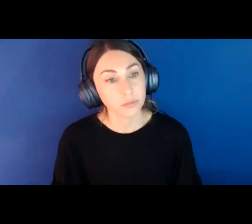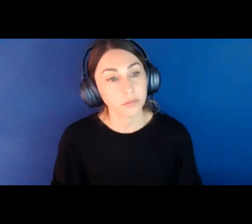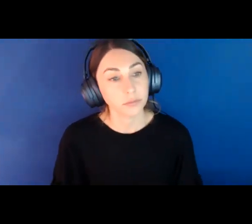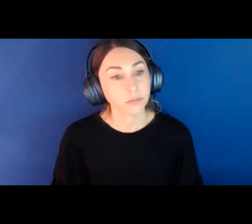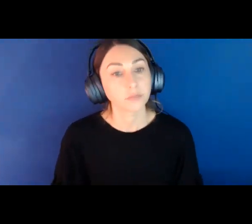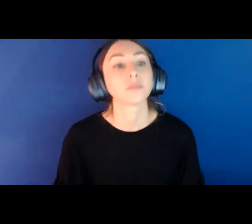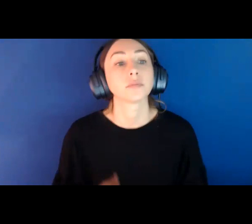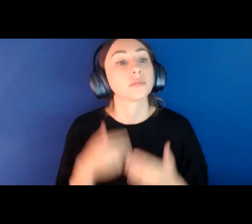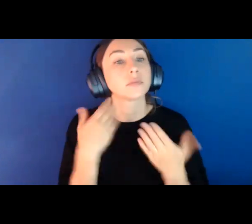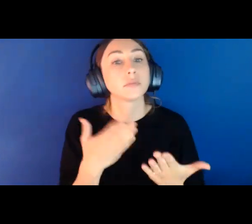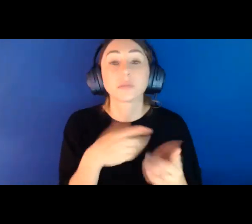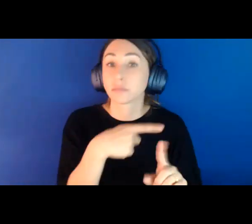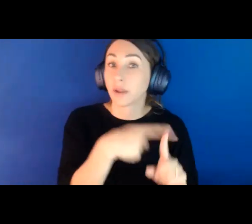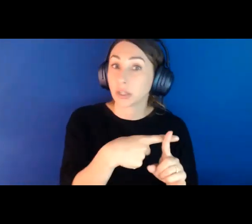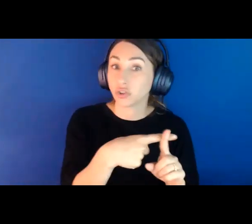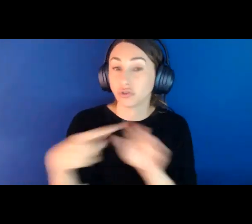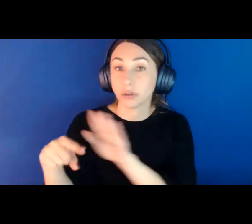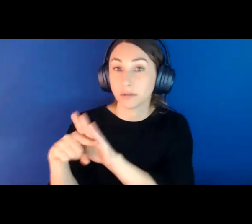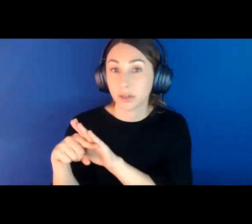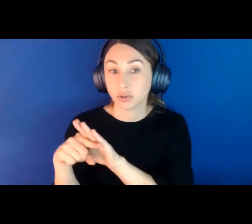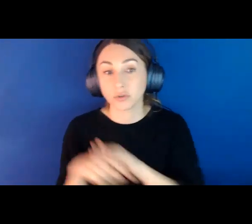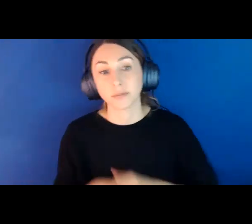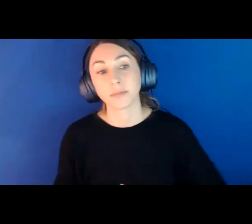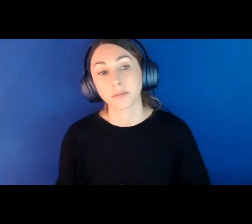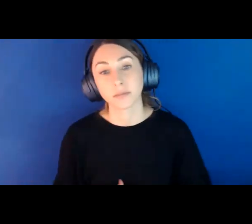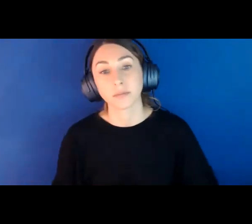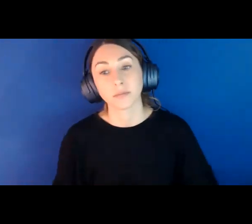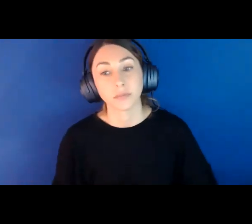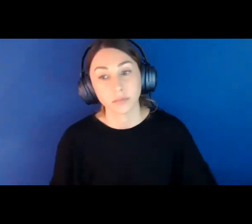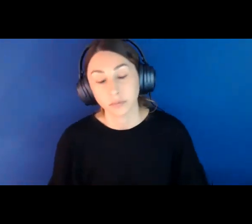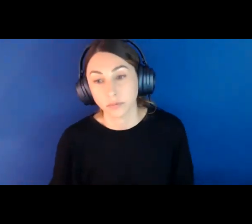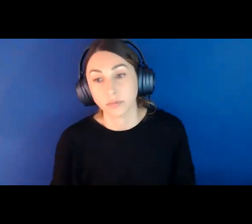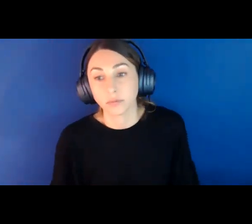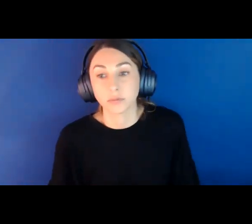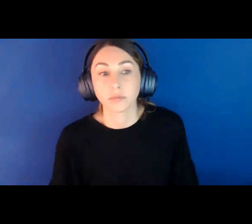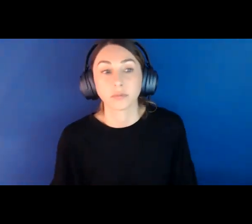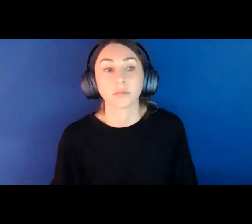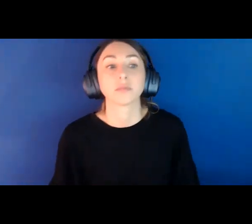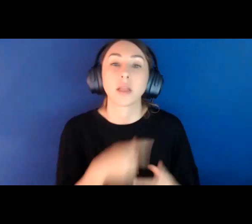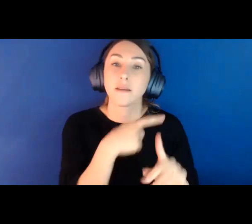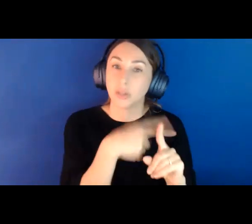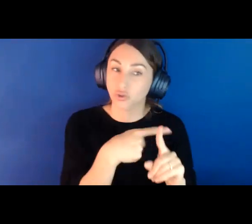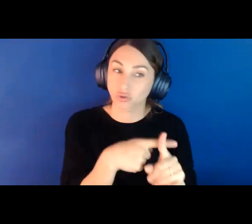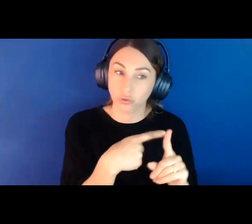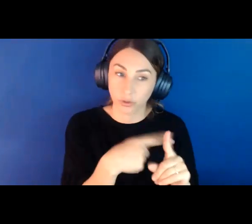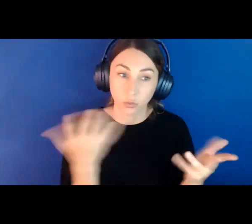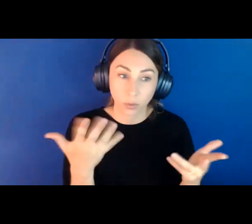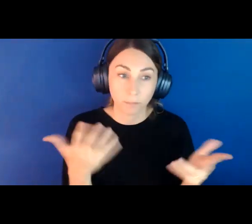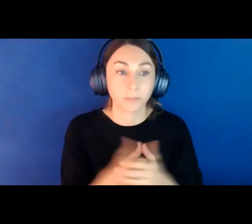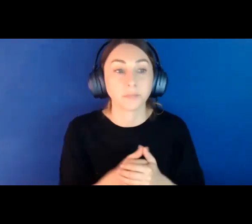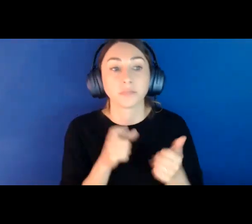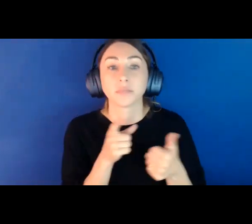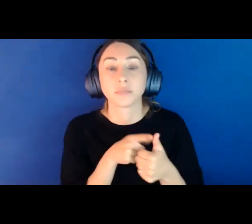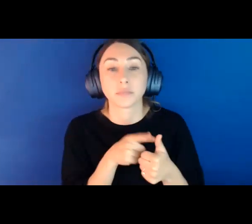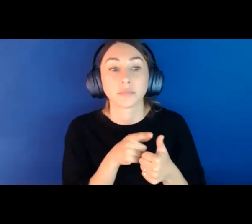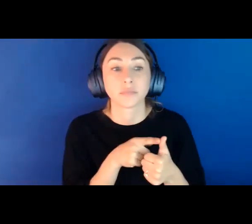So PDF advantages and disadvantages. We're going to start with the advantages. Number one, PDFs